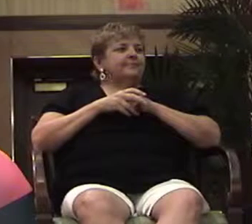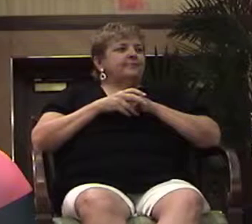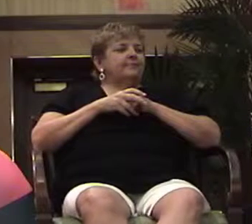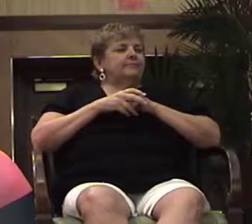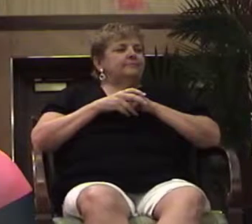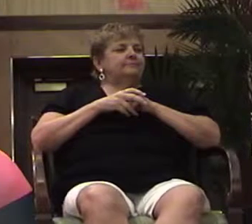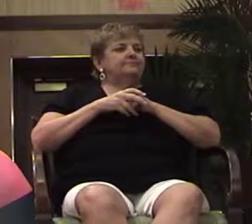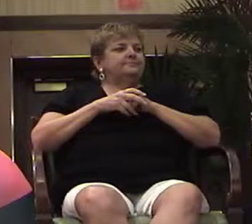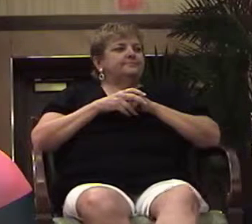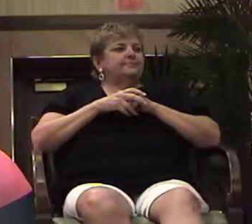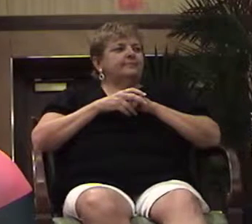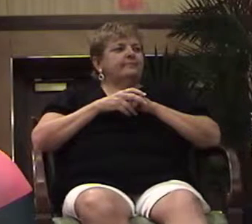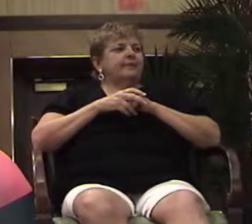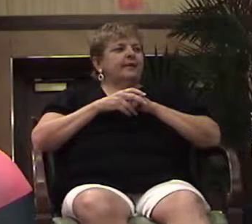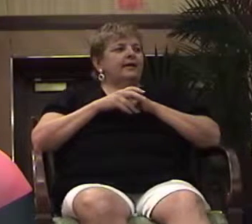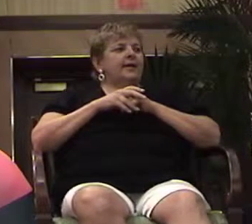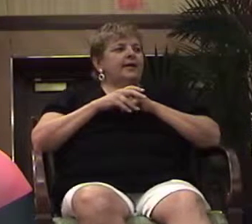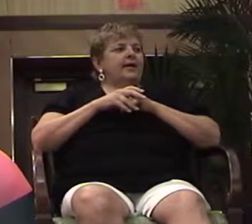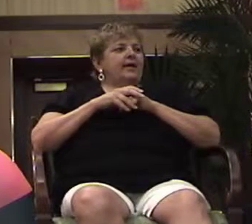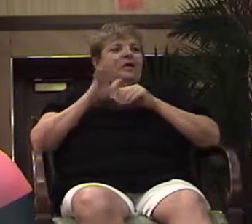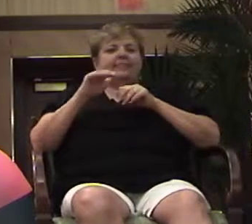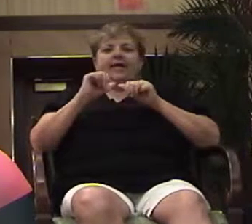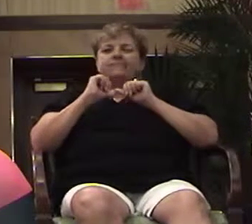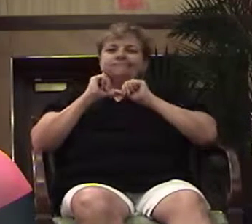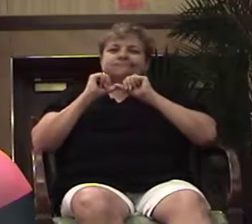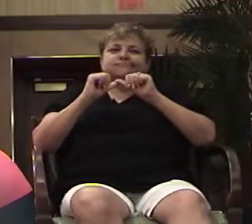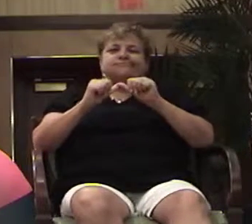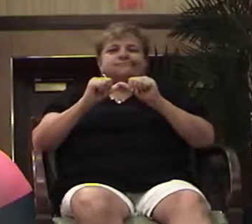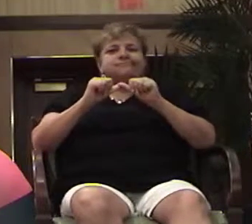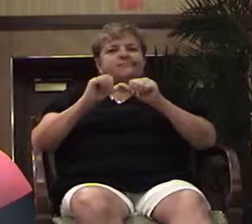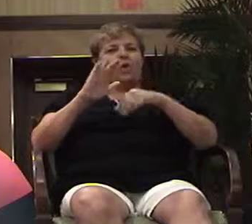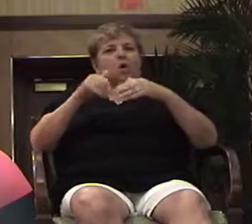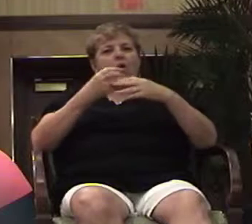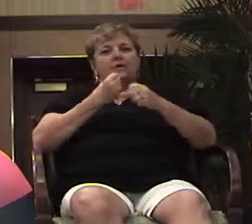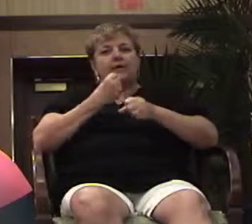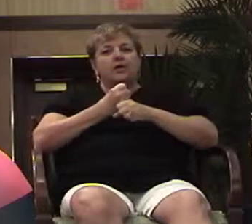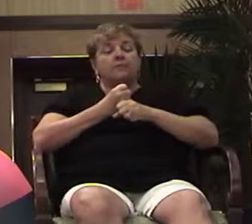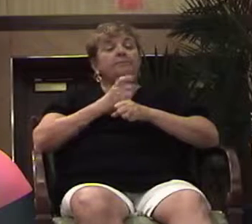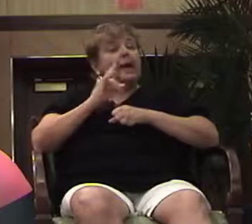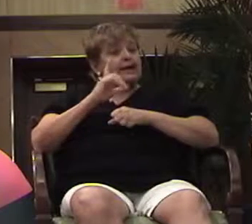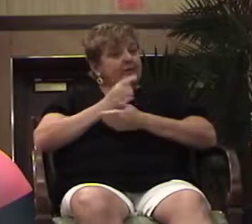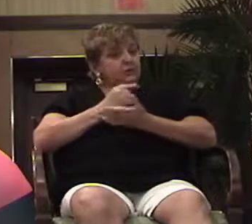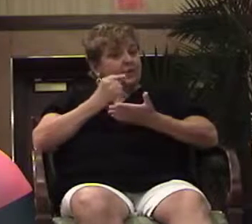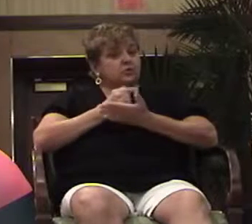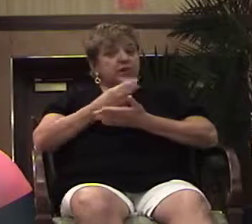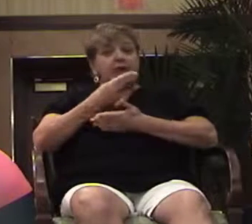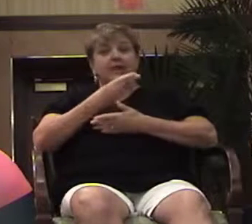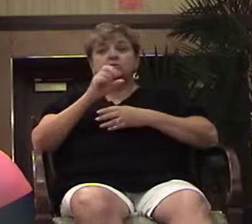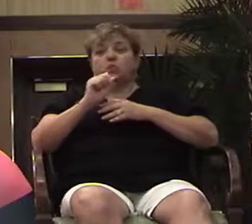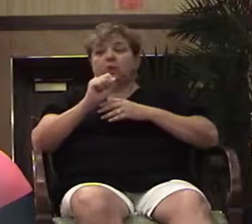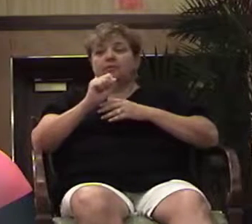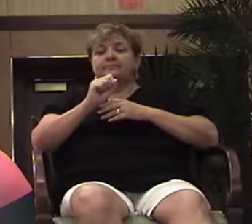that lasted all year. I did manage to graduate from high school, and that was a